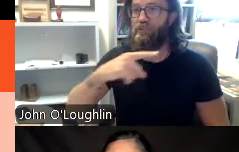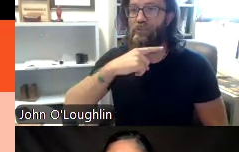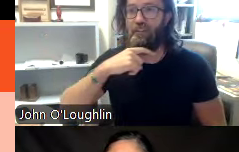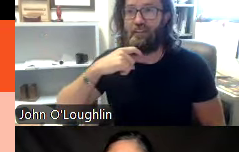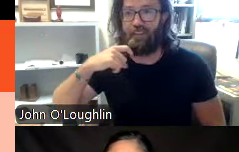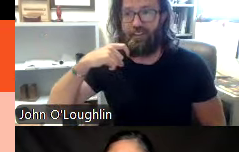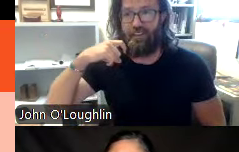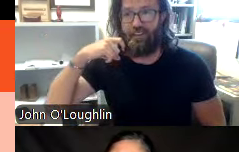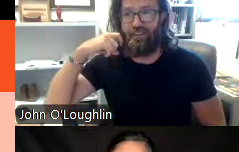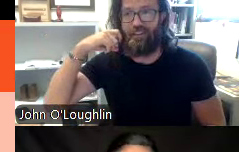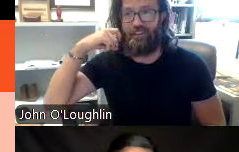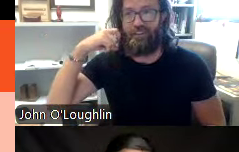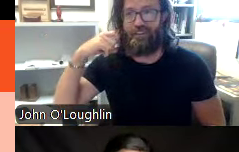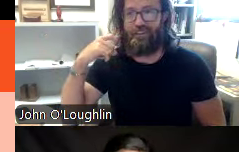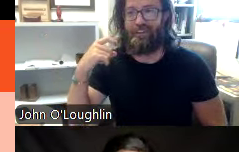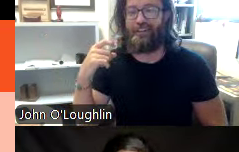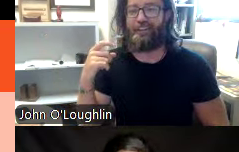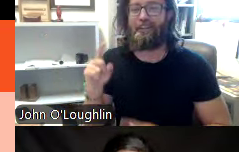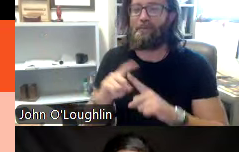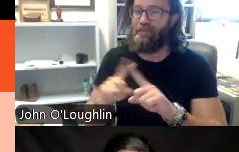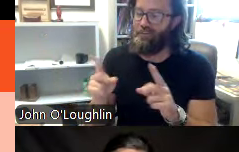Unit 10 is a very dry,